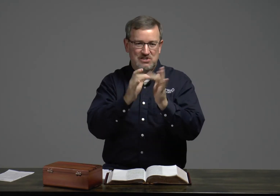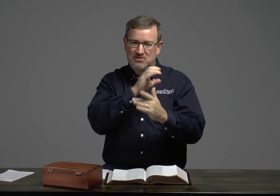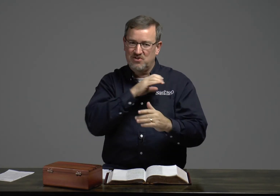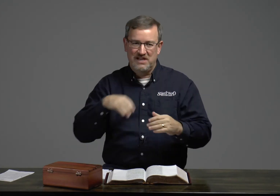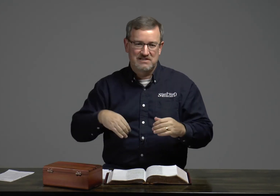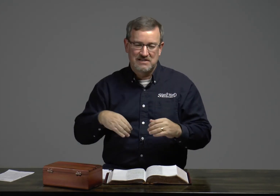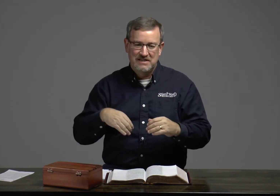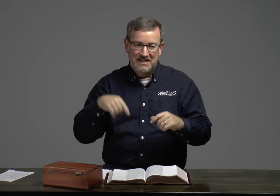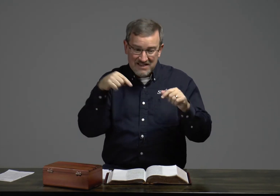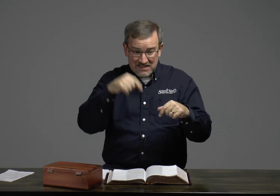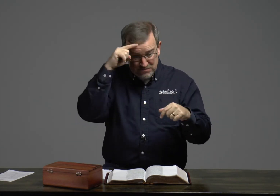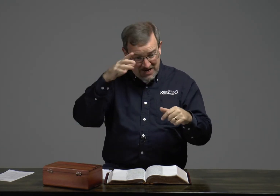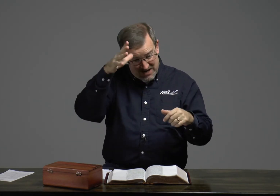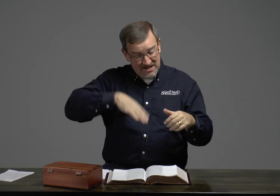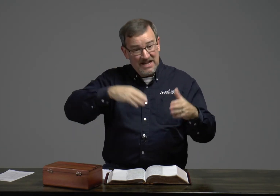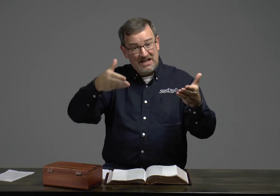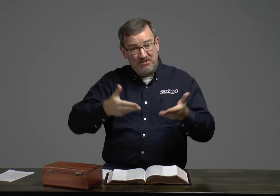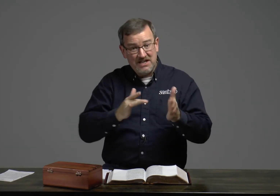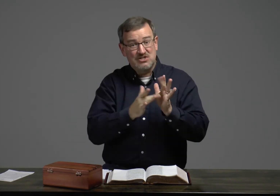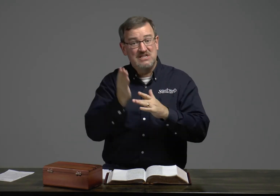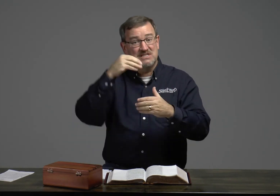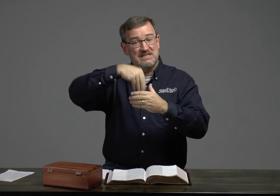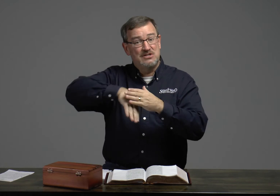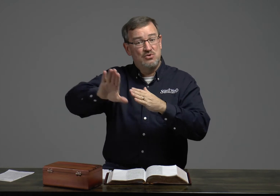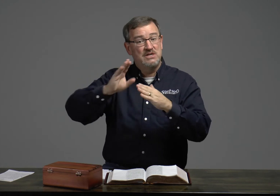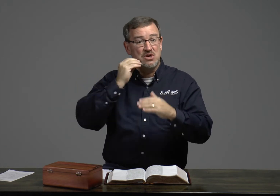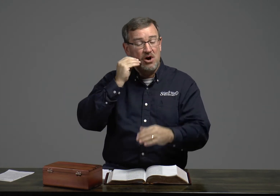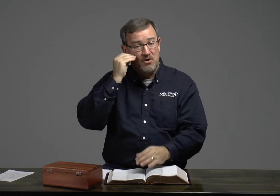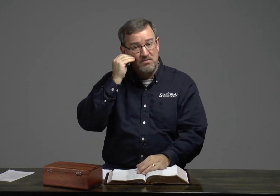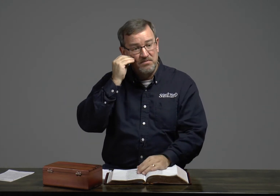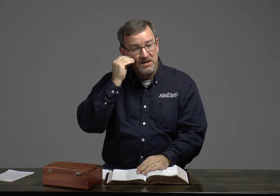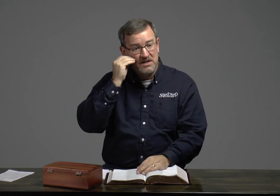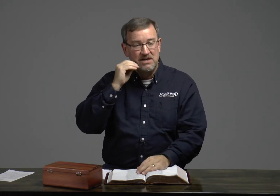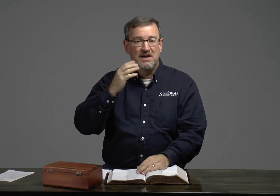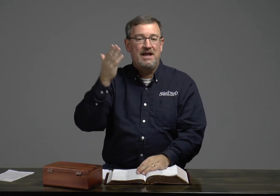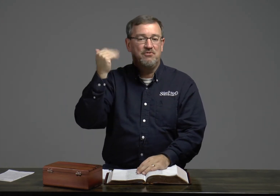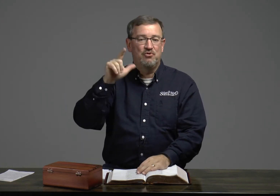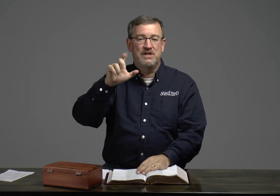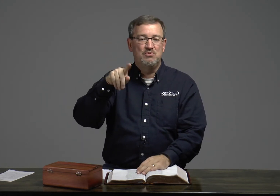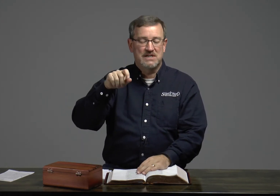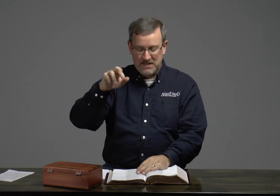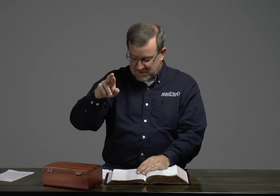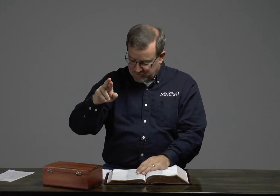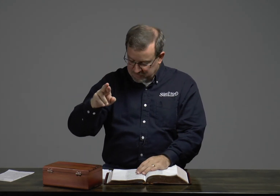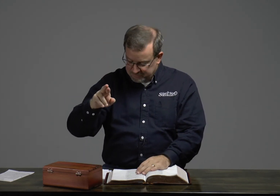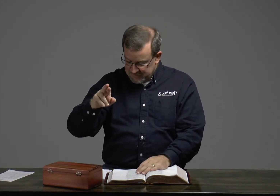Jesus Christ. This man invited Jesus into his home, and before he was a leper.